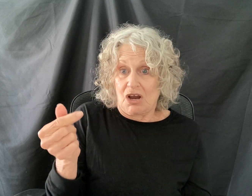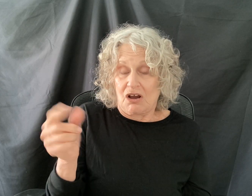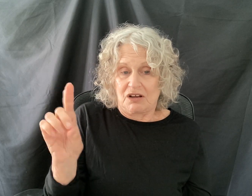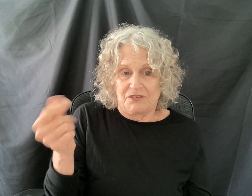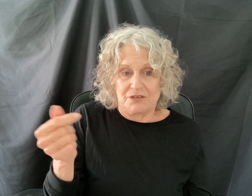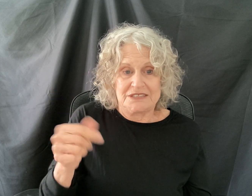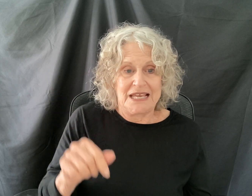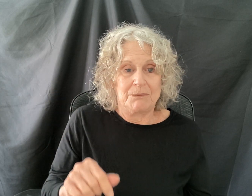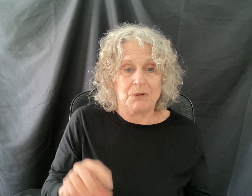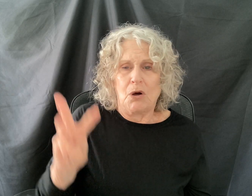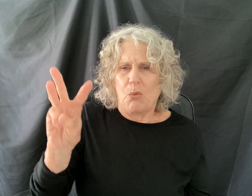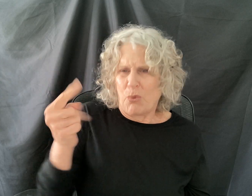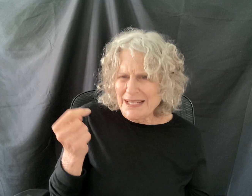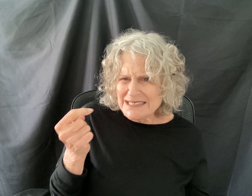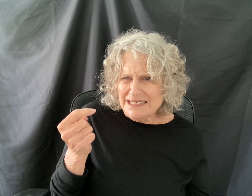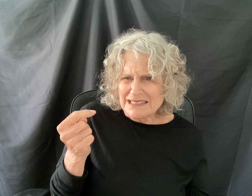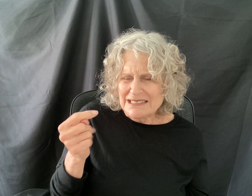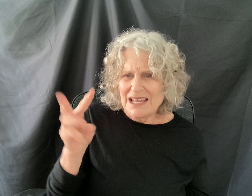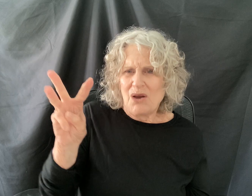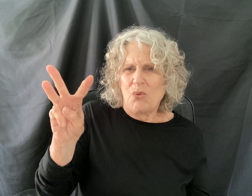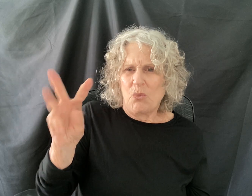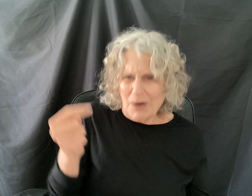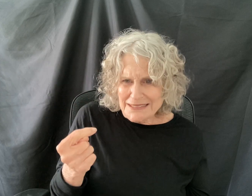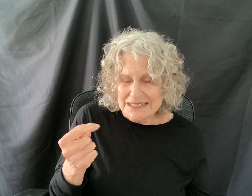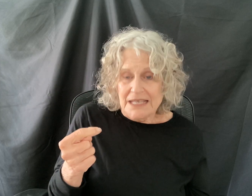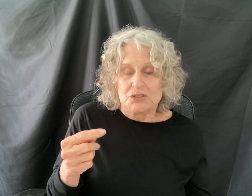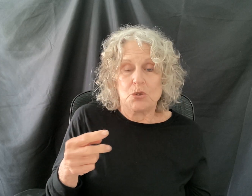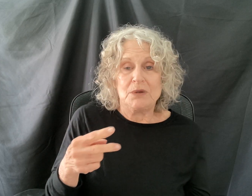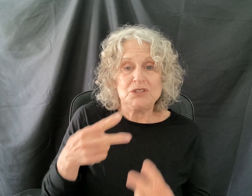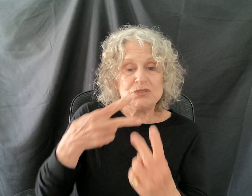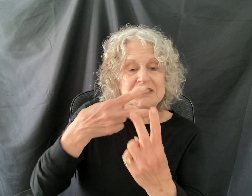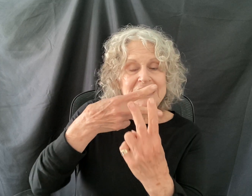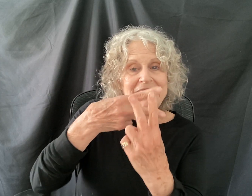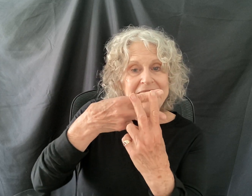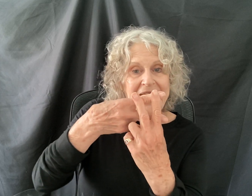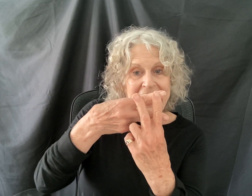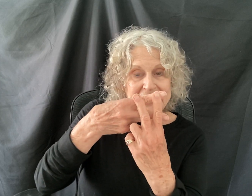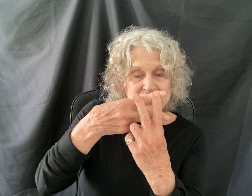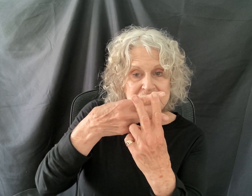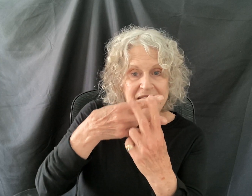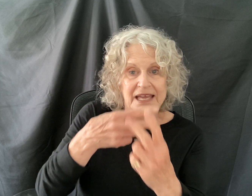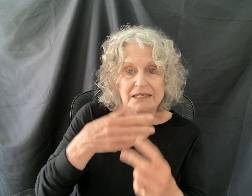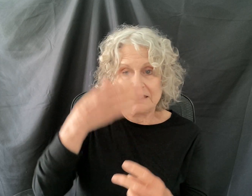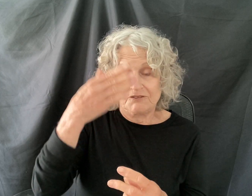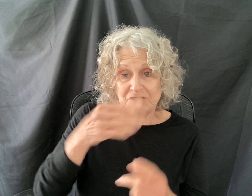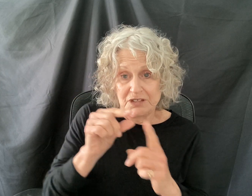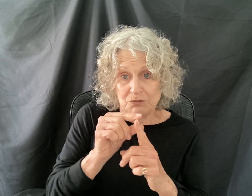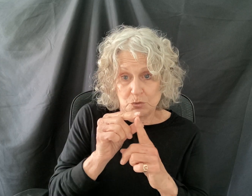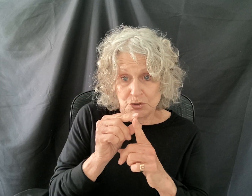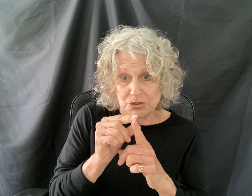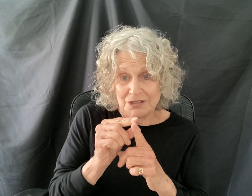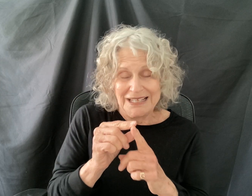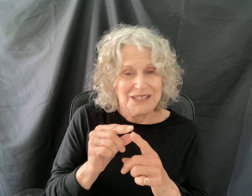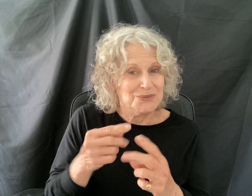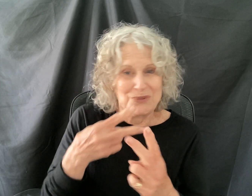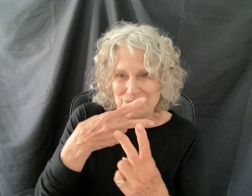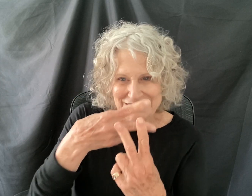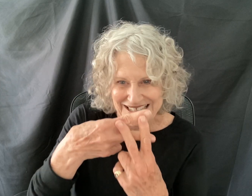dog, for example. What? What? So when you see that hashtag in front of a word, you don't sign